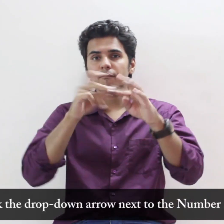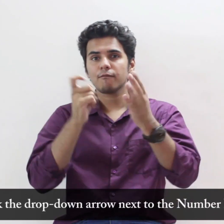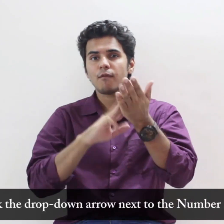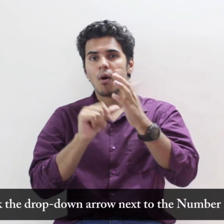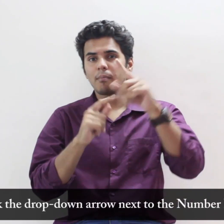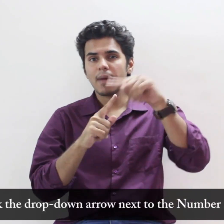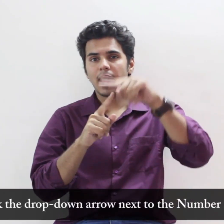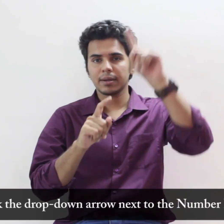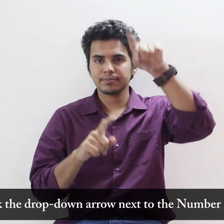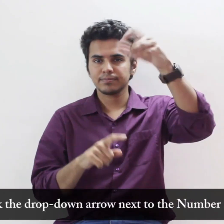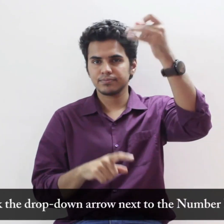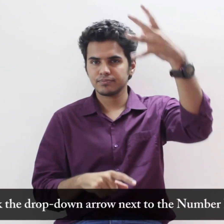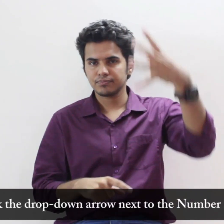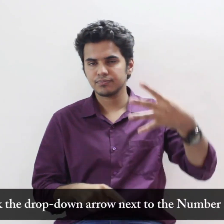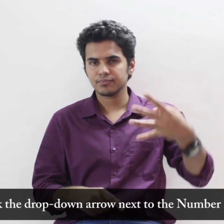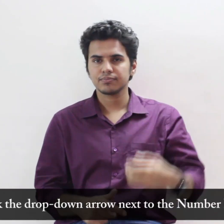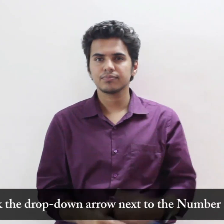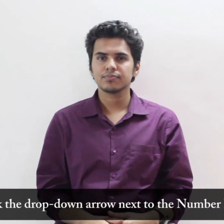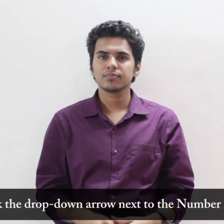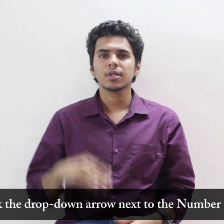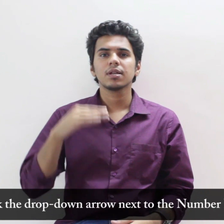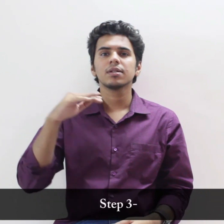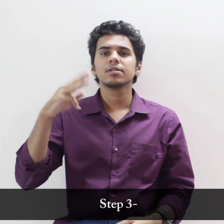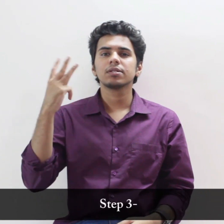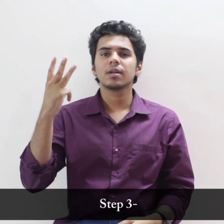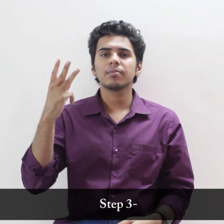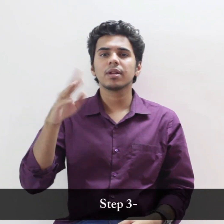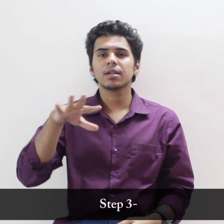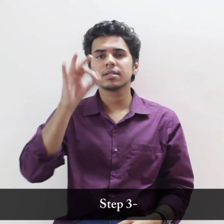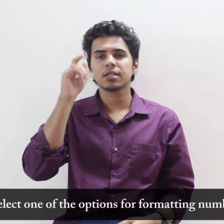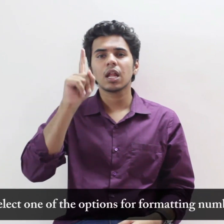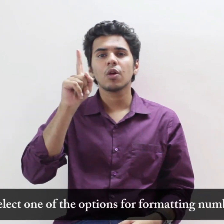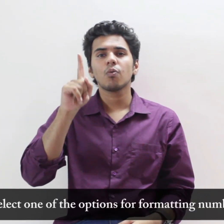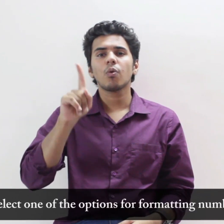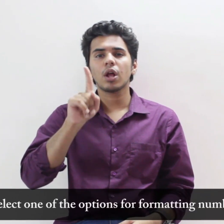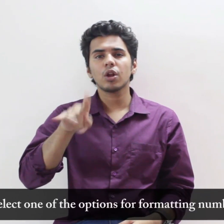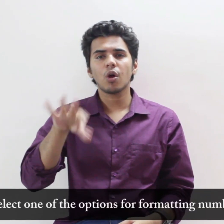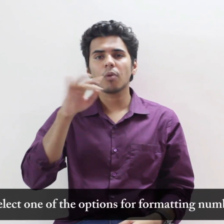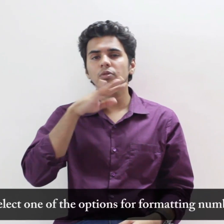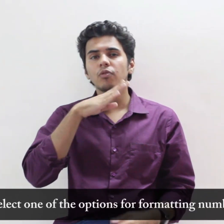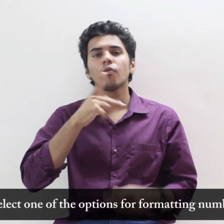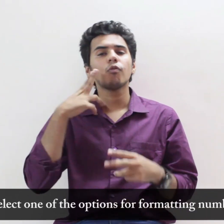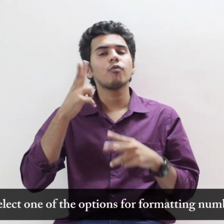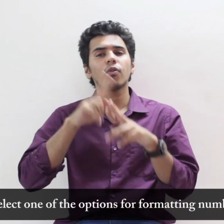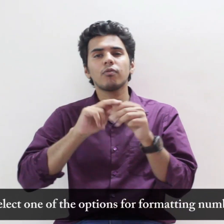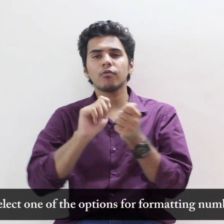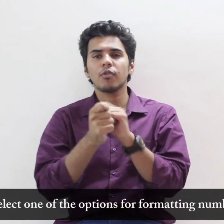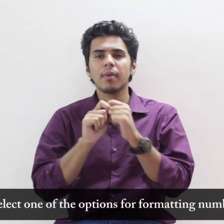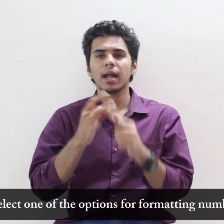next to the number format box. Step 3. Select one of the options for formatting numbers.